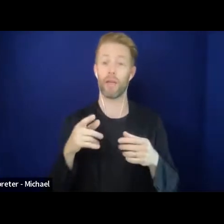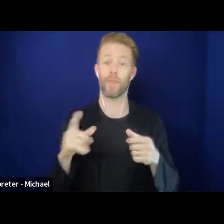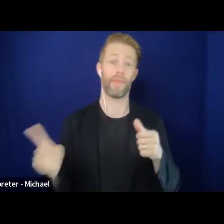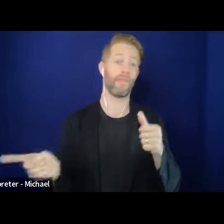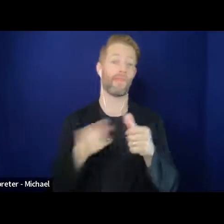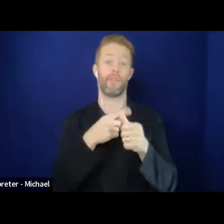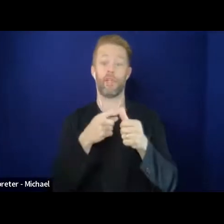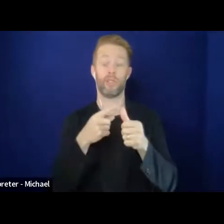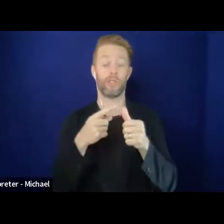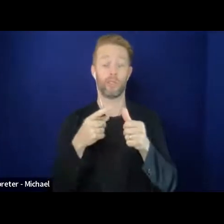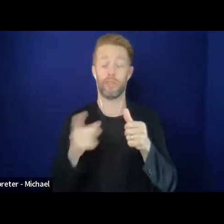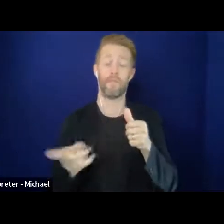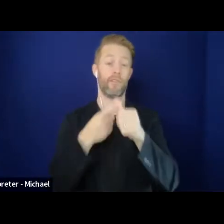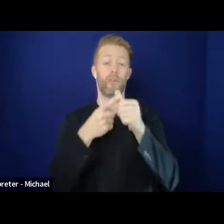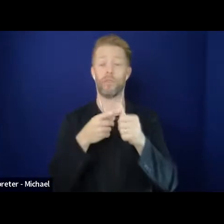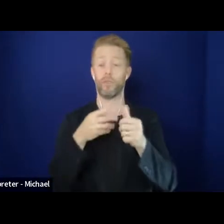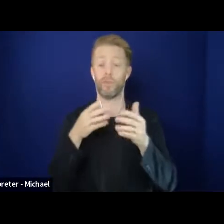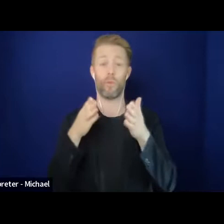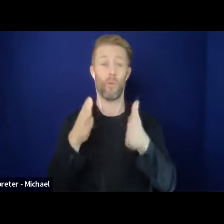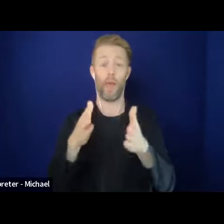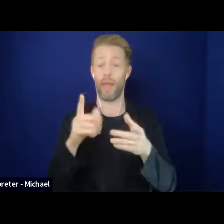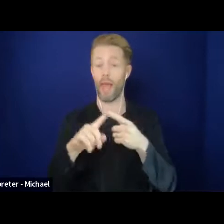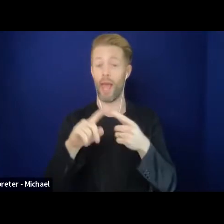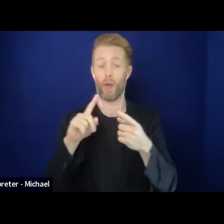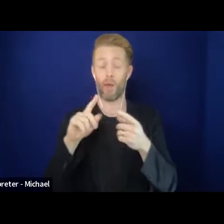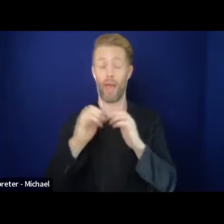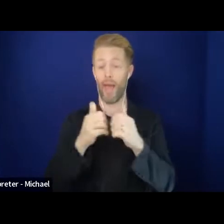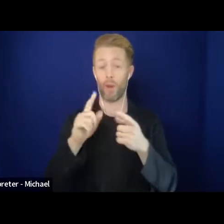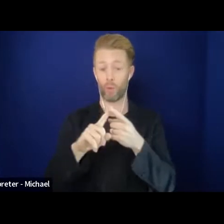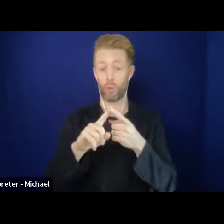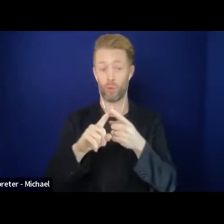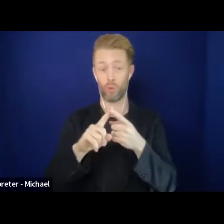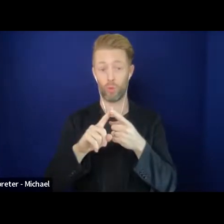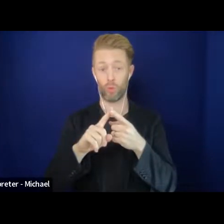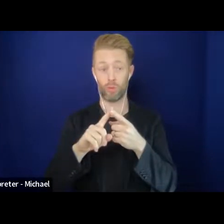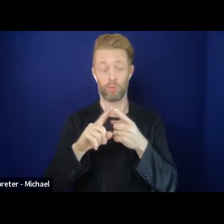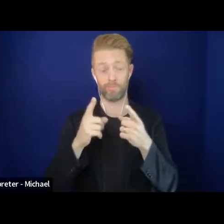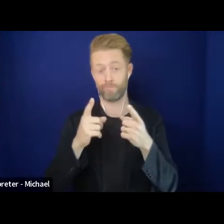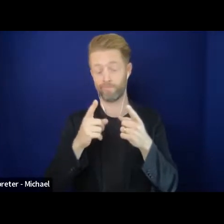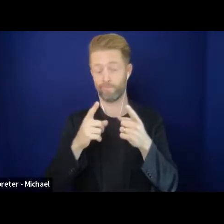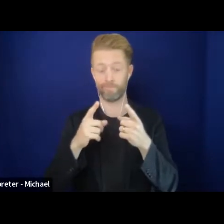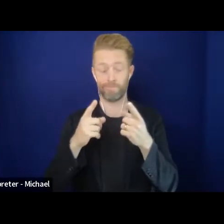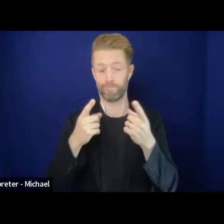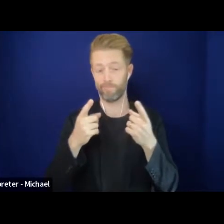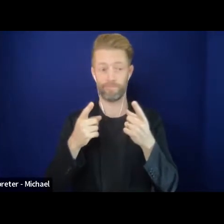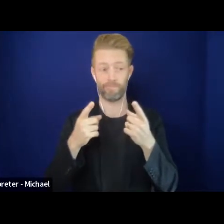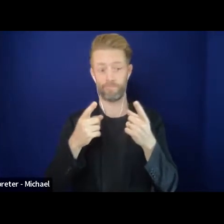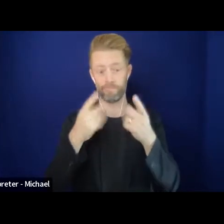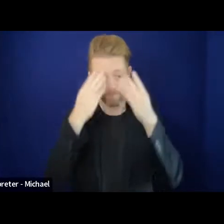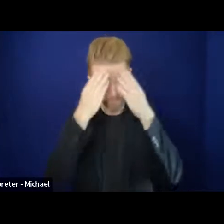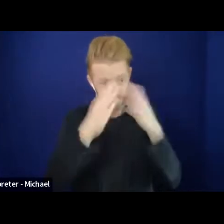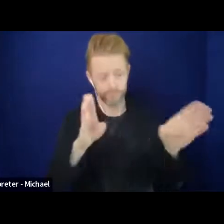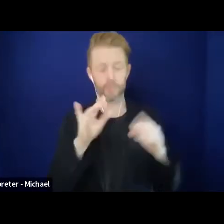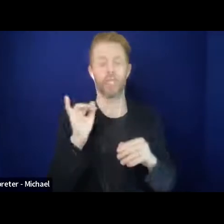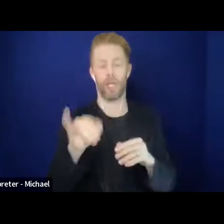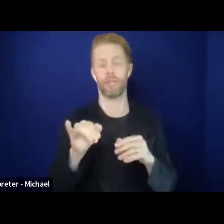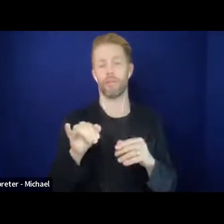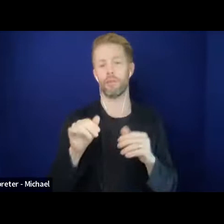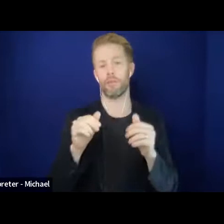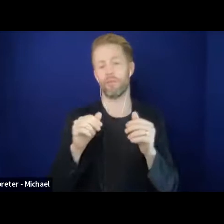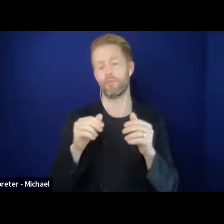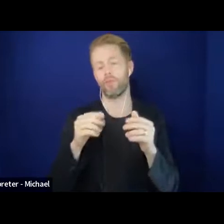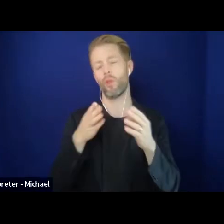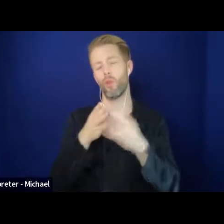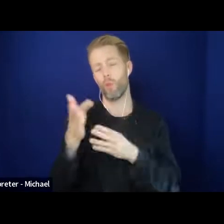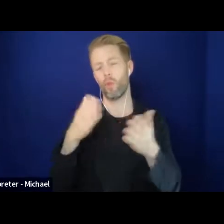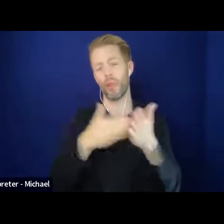of redress that's available, is to sue for access, to demand, because in many cases, just